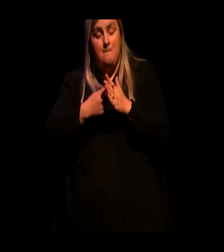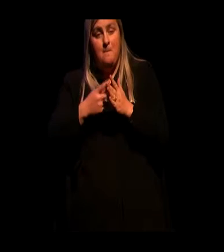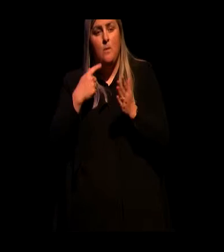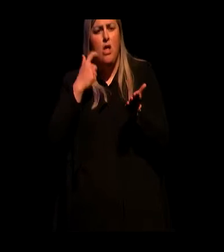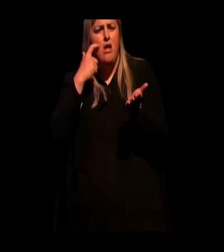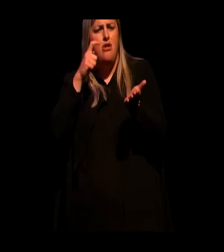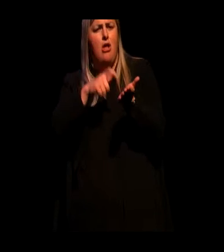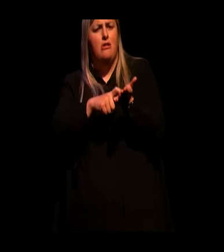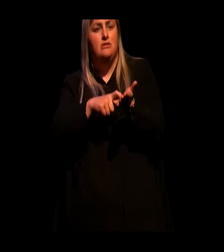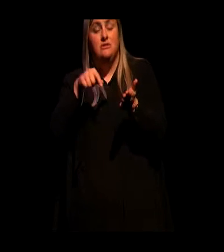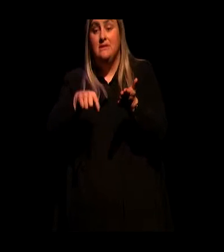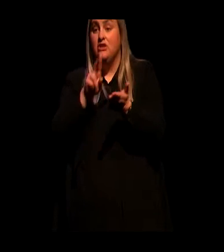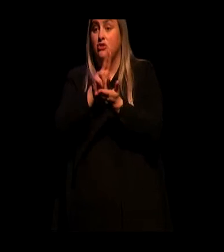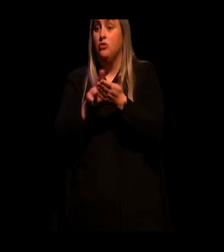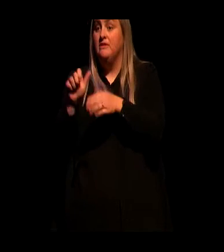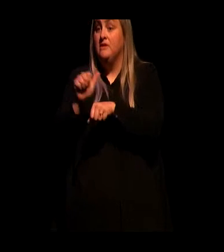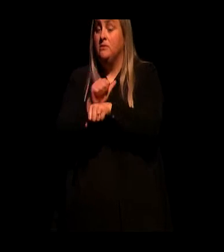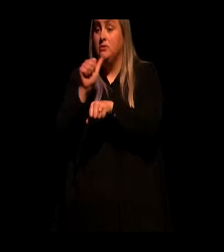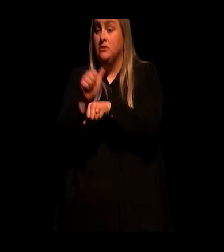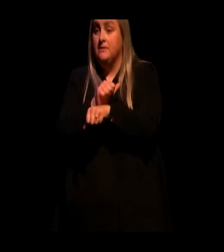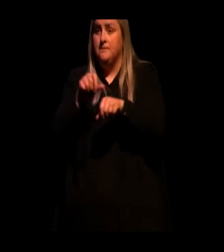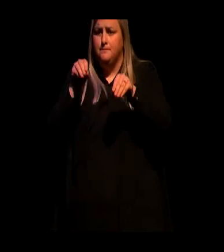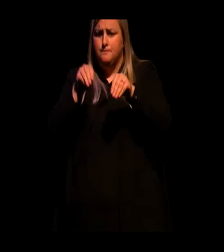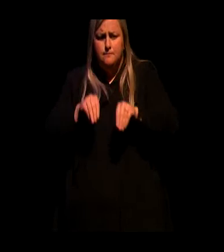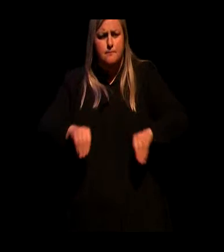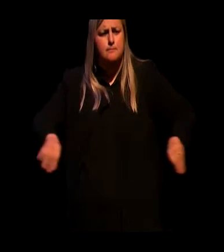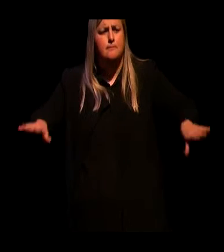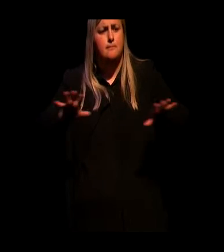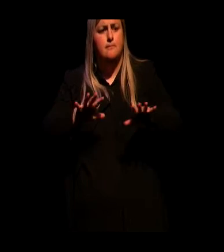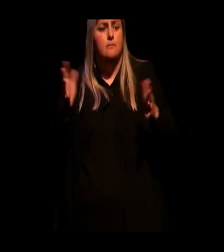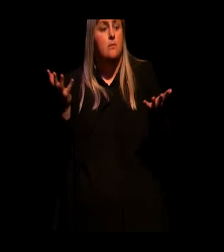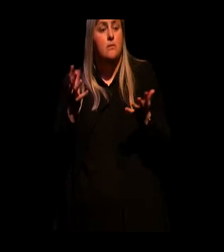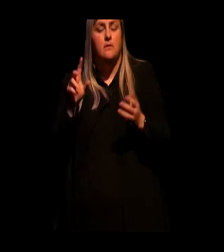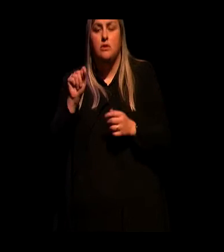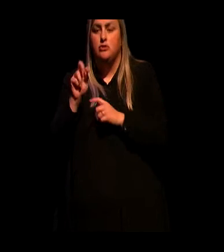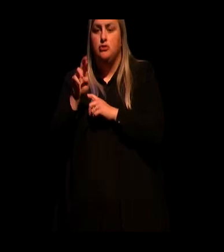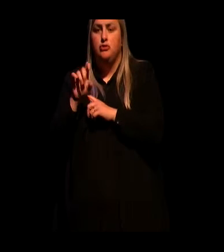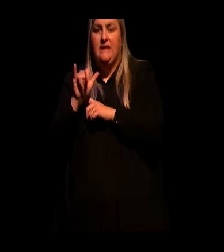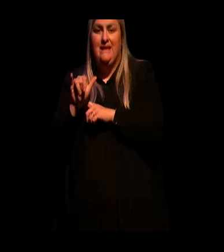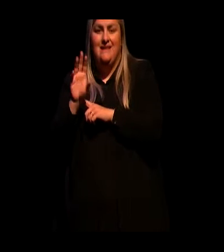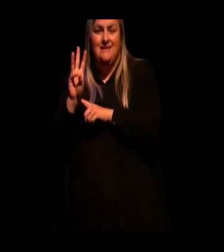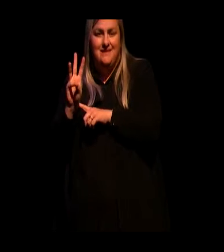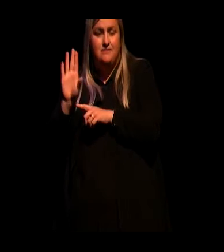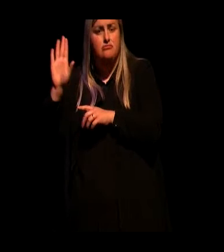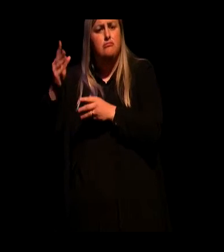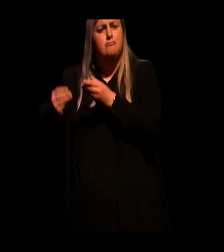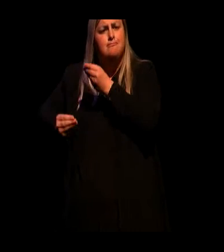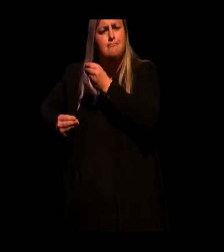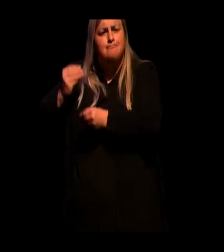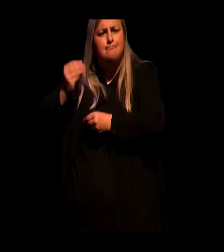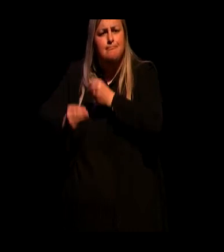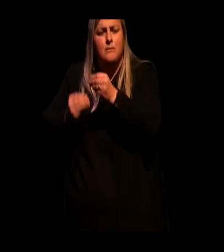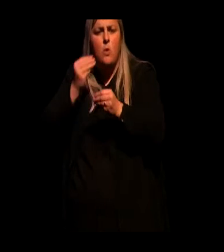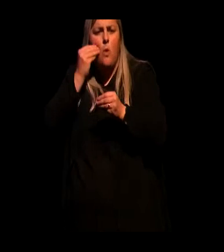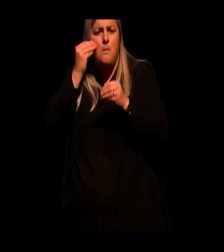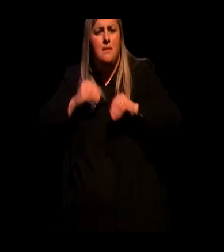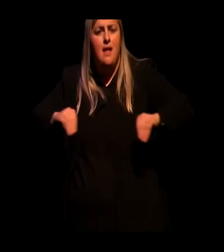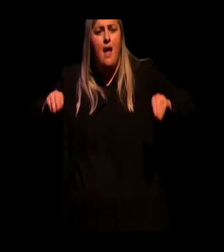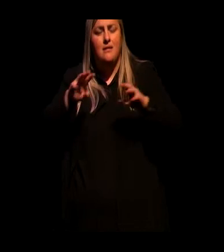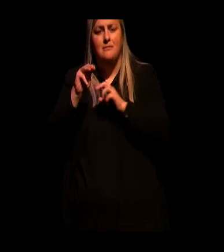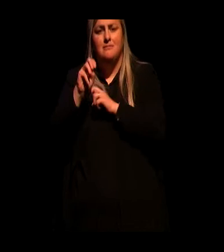that the University of Alberta resides on Treaty 6 territory and the traditional homeland of the Métis.